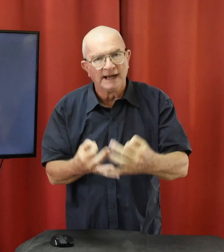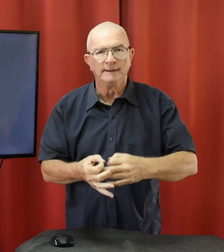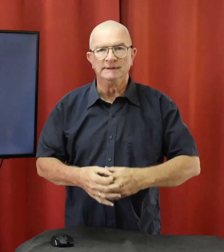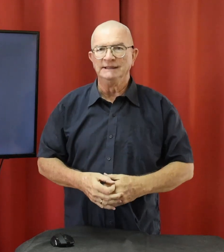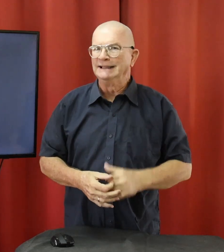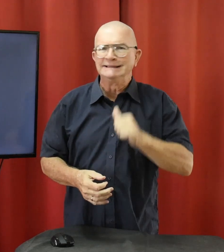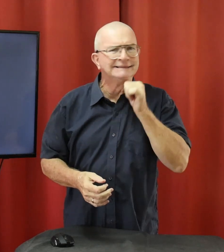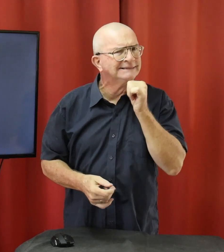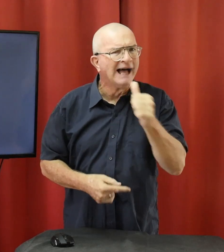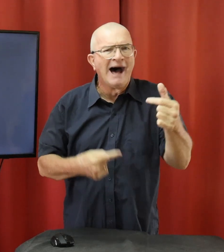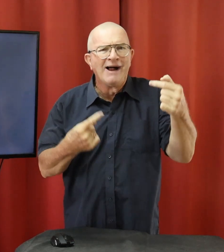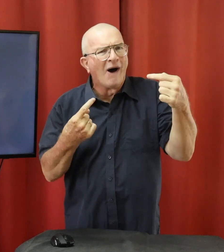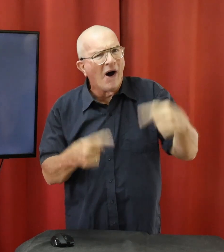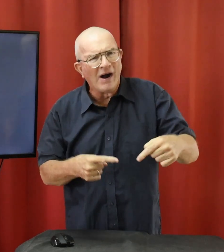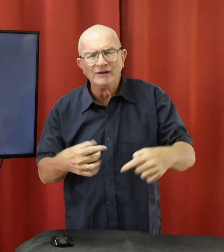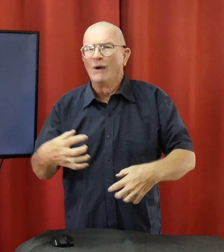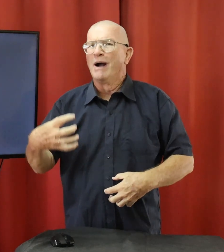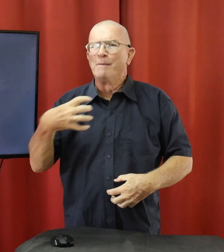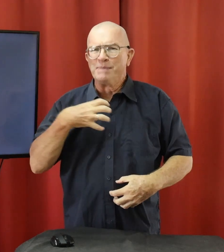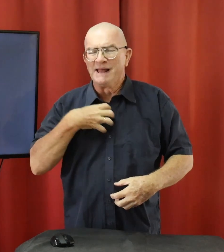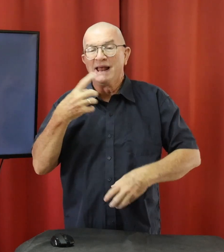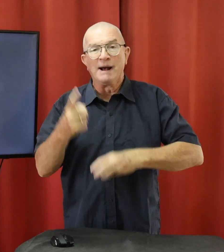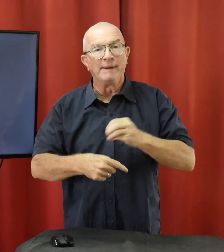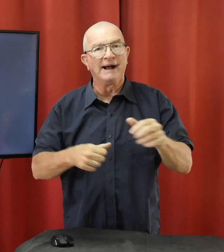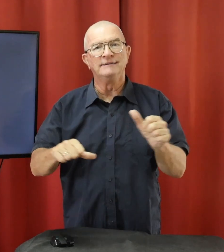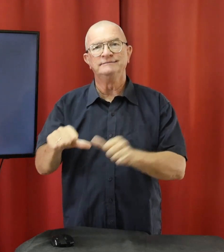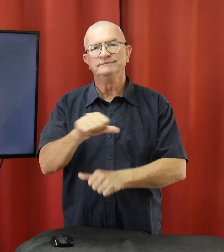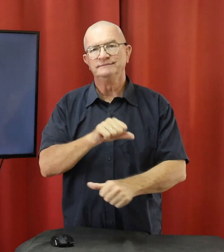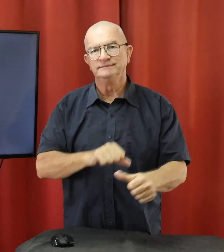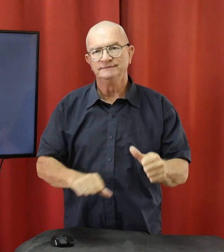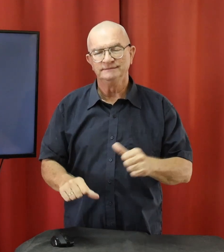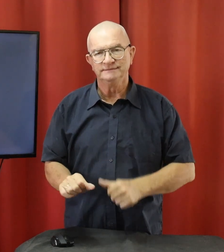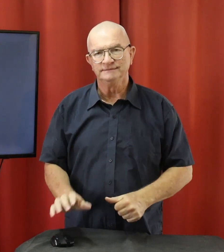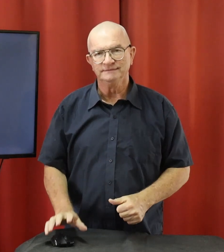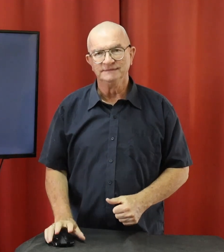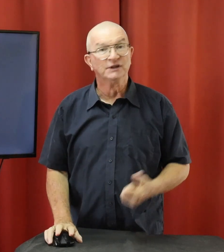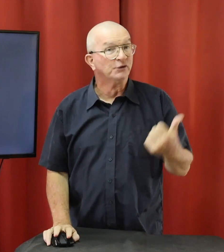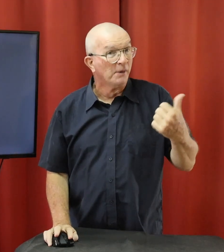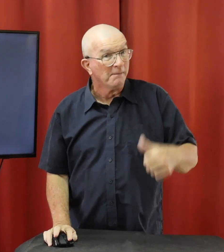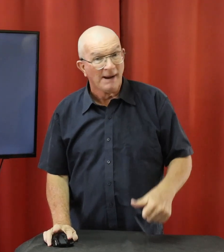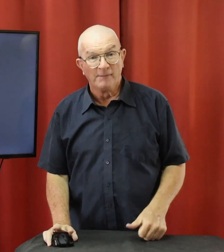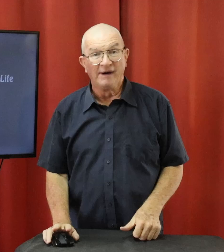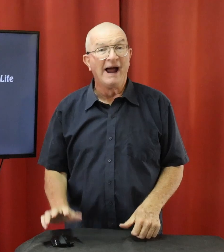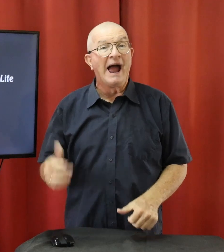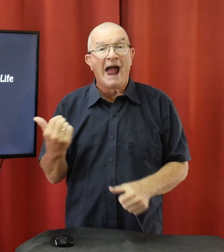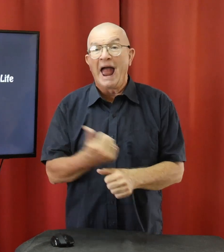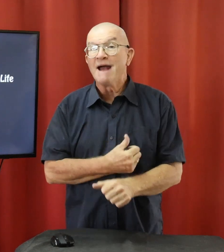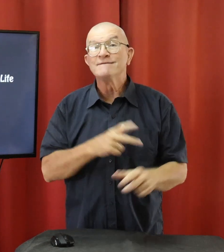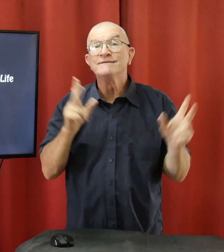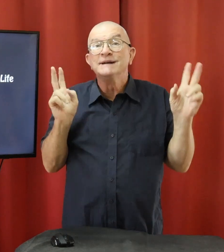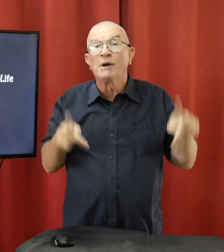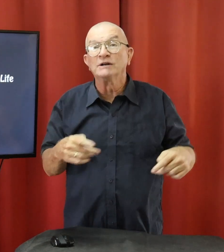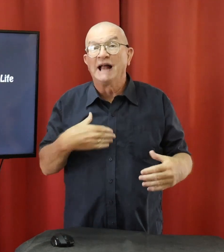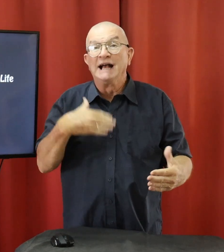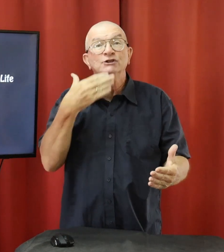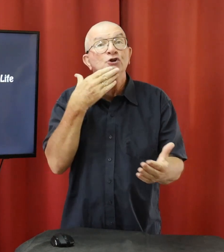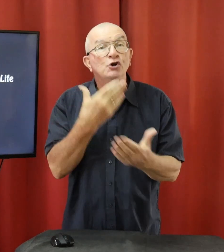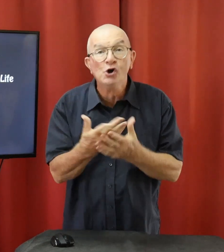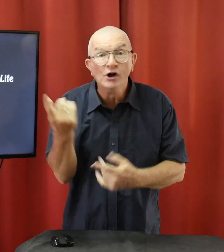Belong to the same family. Let's not argue or complain about each other. Remember, everyone